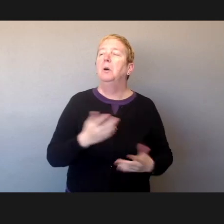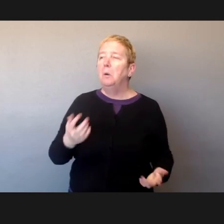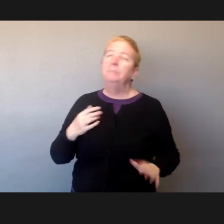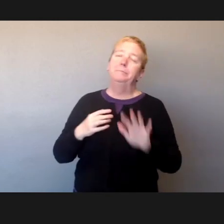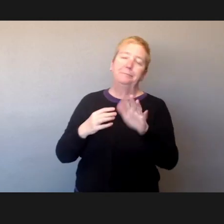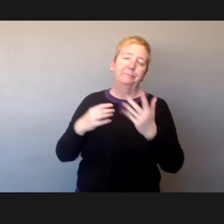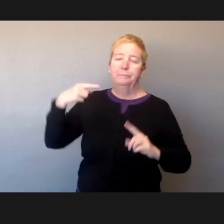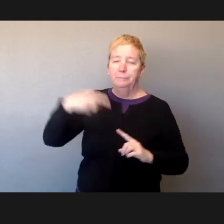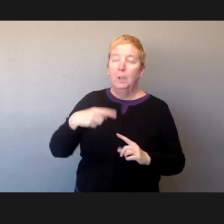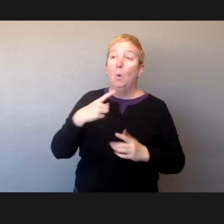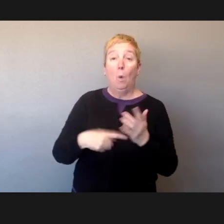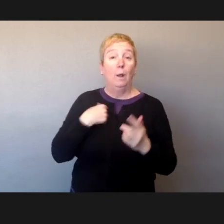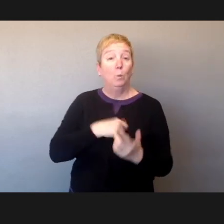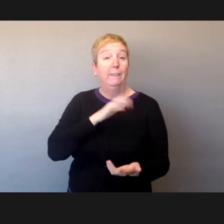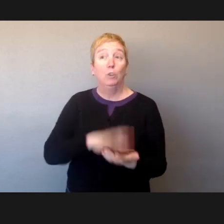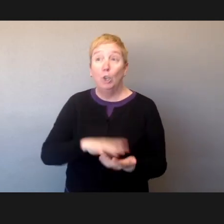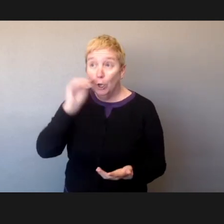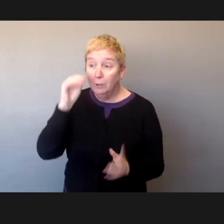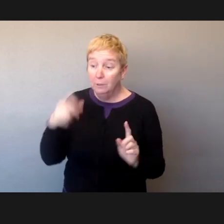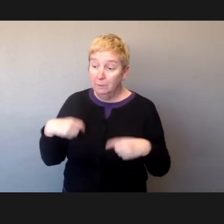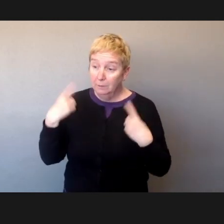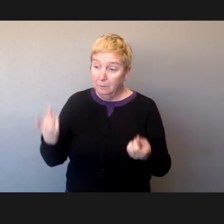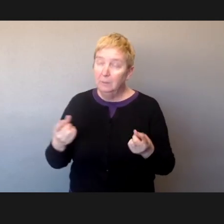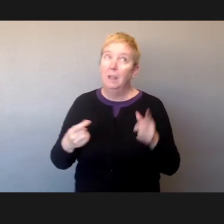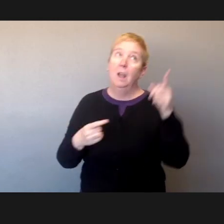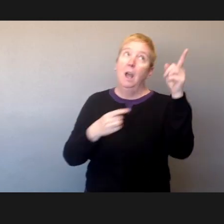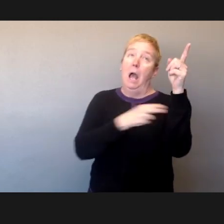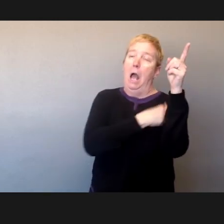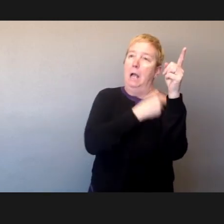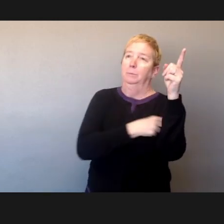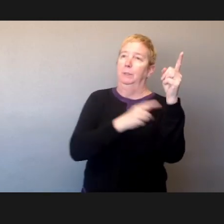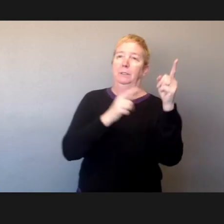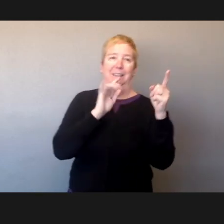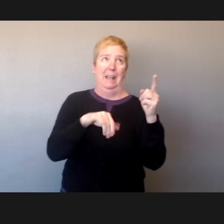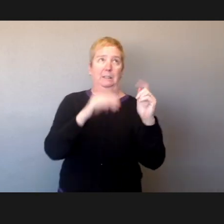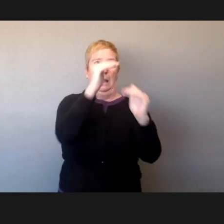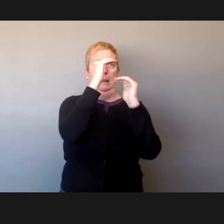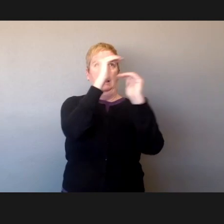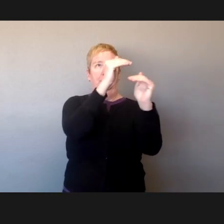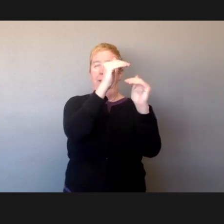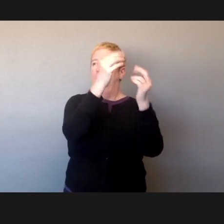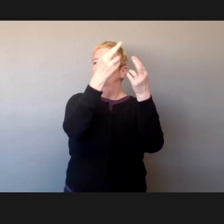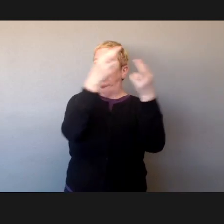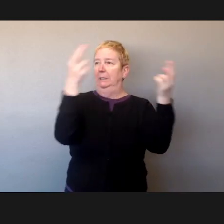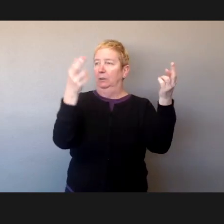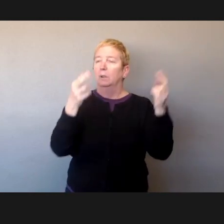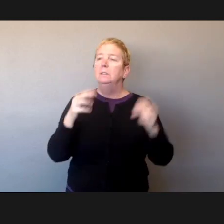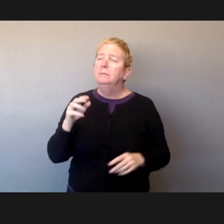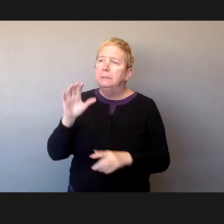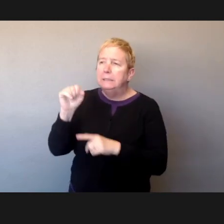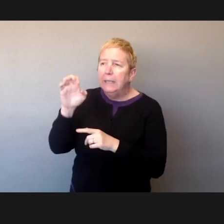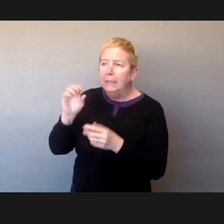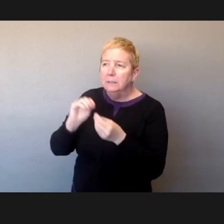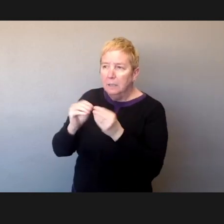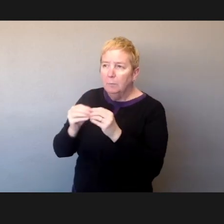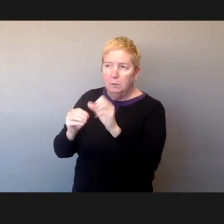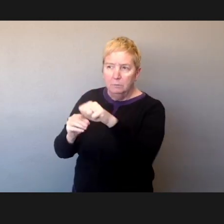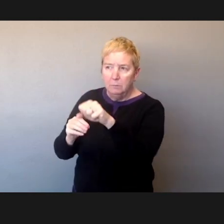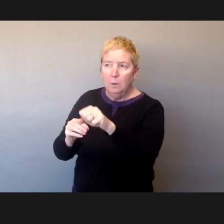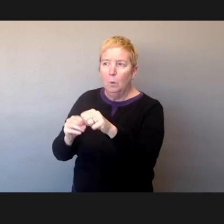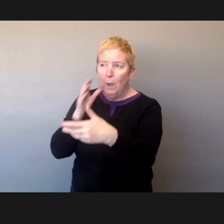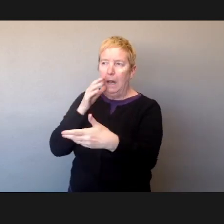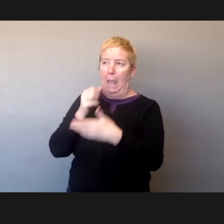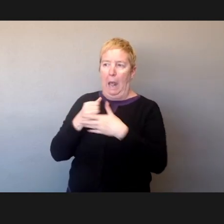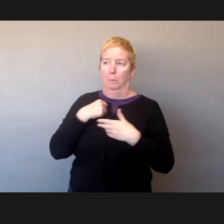that hospitalizations are a constrained resource. But yes, absolutely, case counts are certainly a leading indicator in that